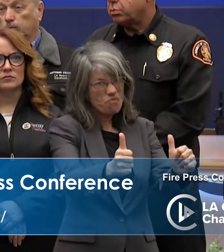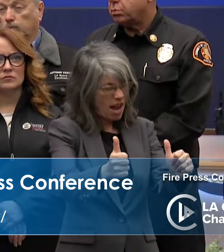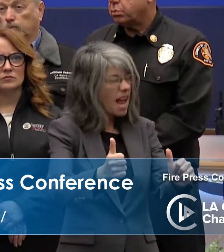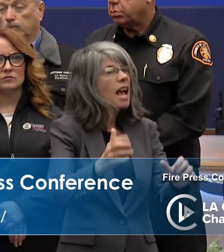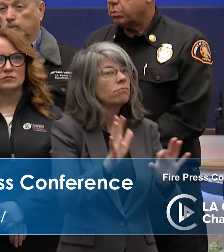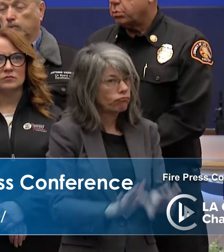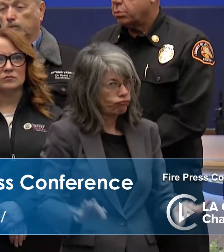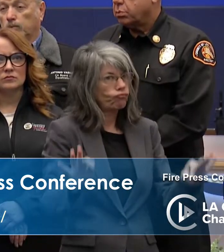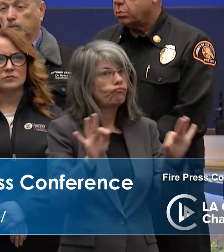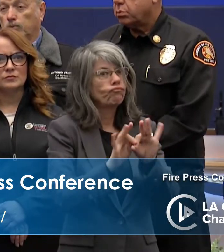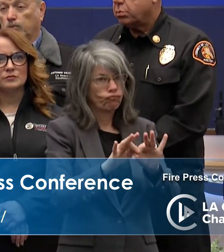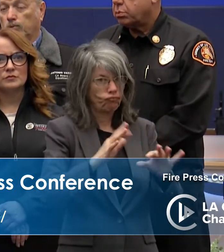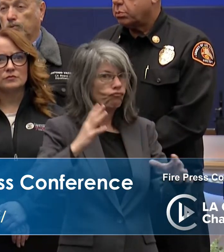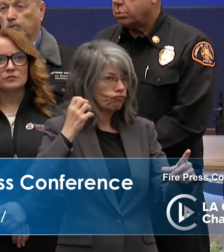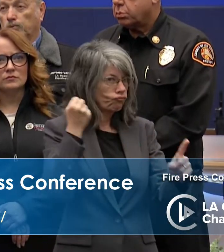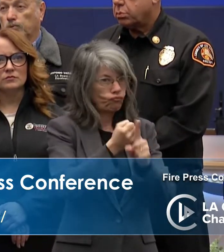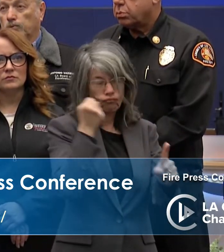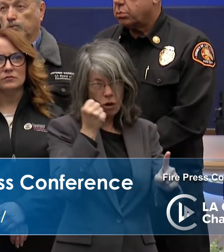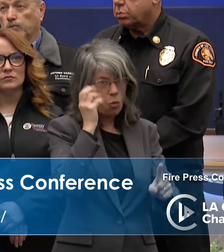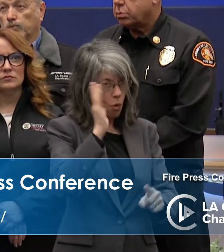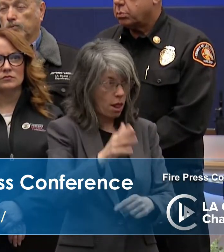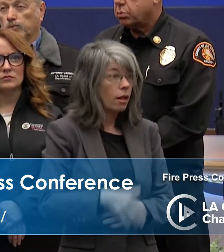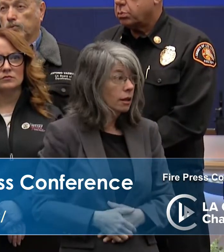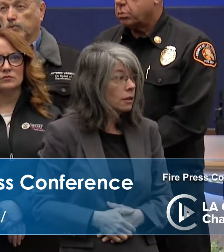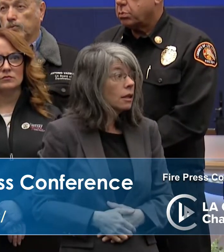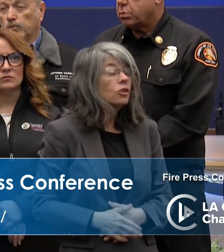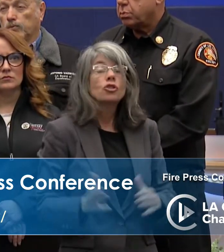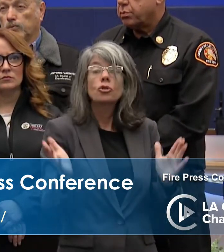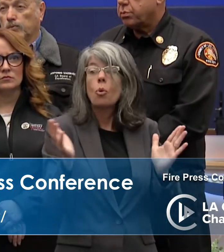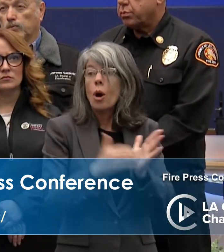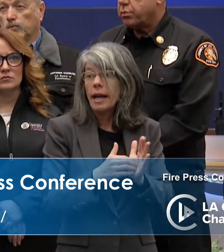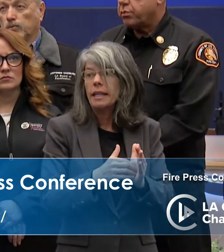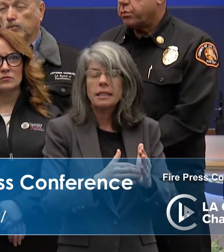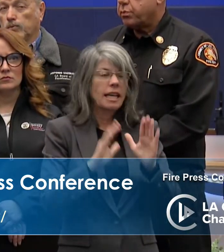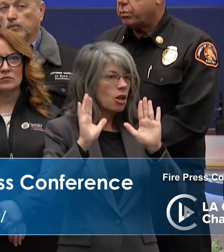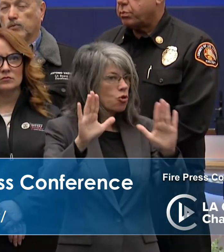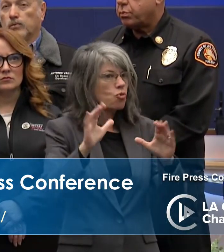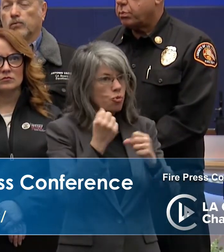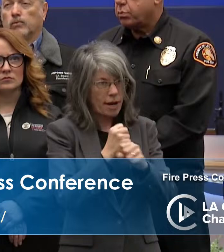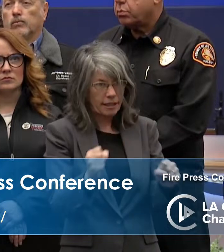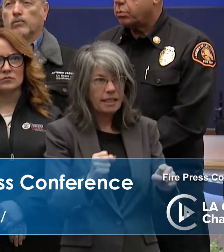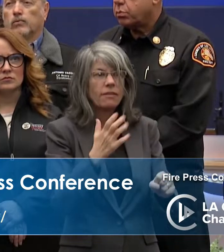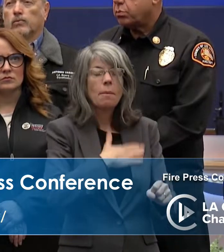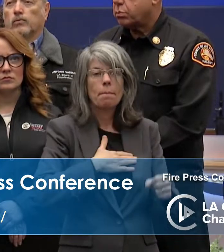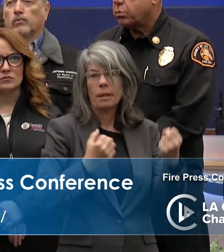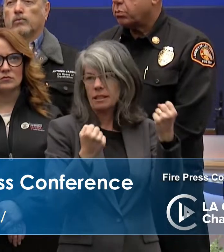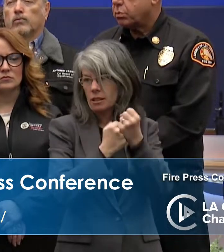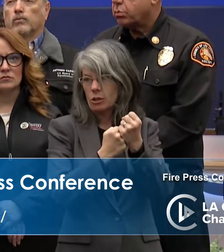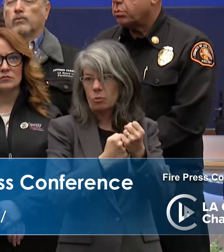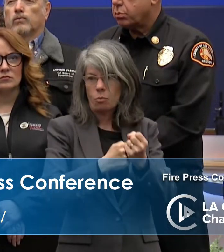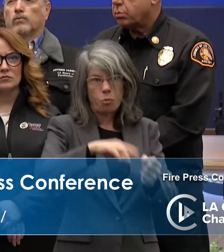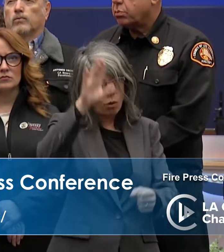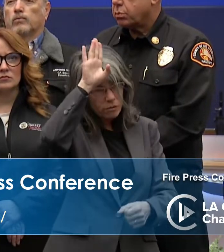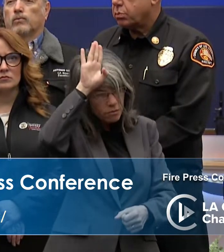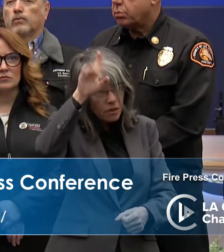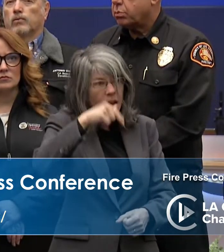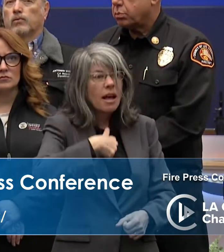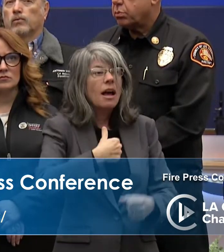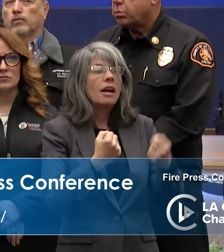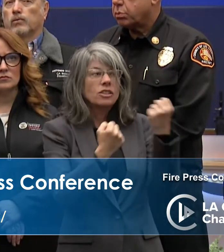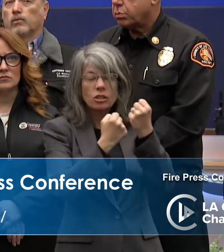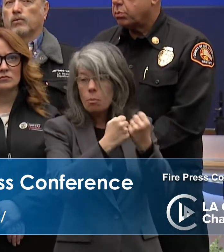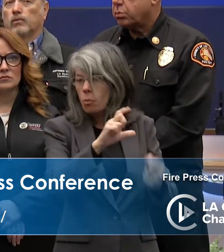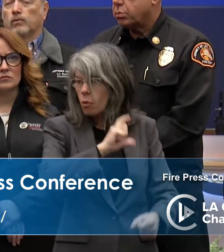be significant. So again, I wish everyone great safety. Please support the firefighters. Please support